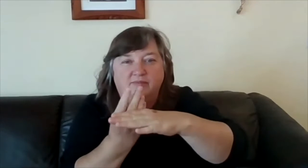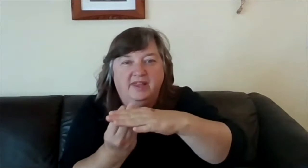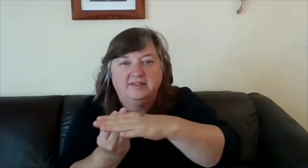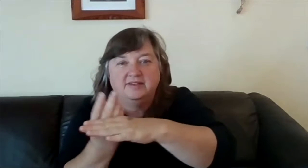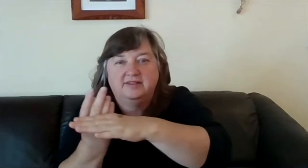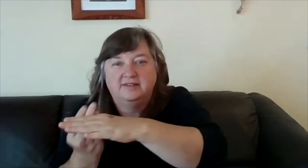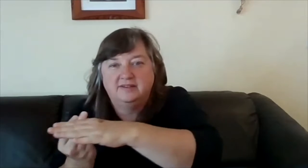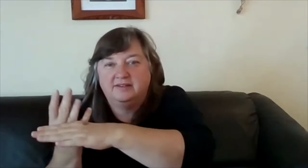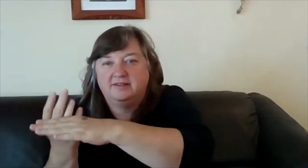Plant.